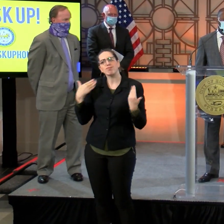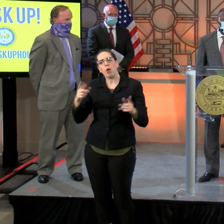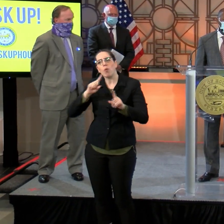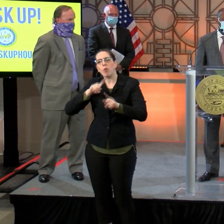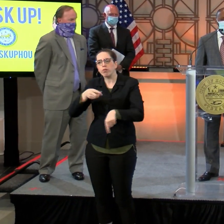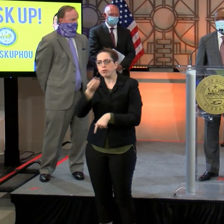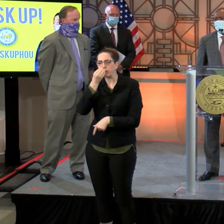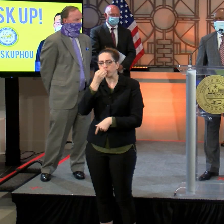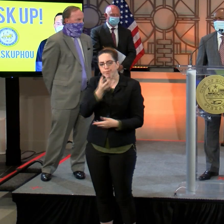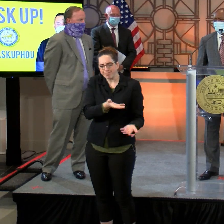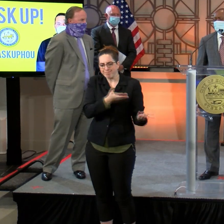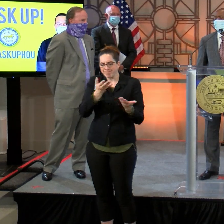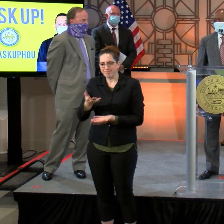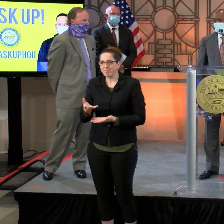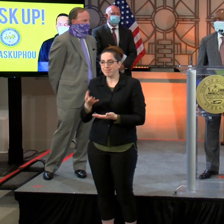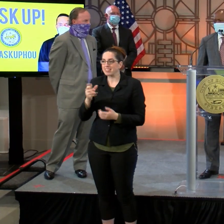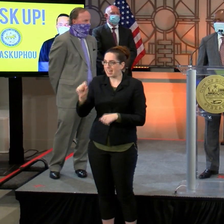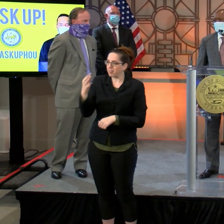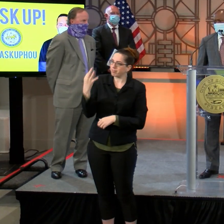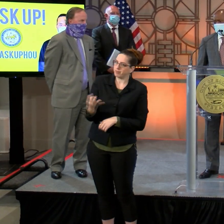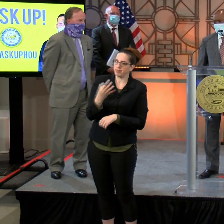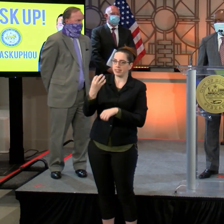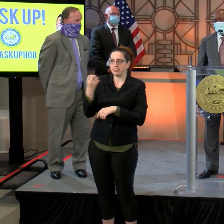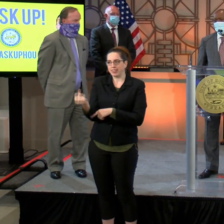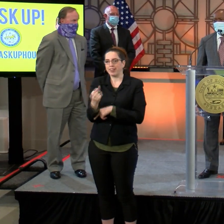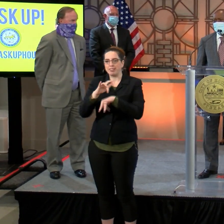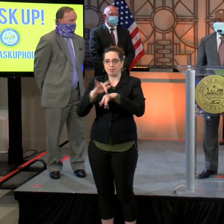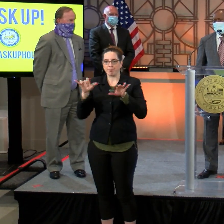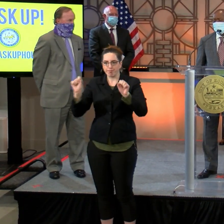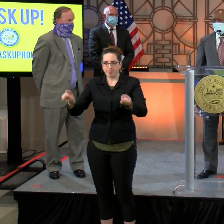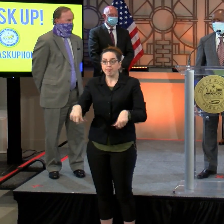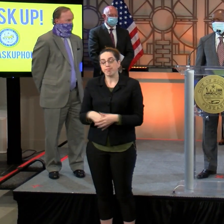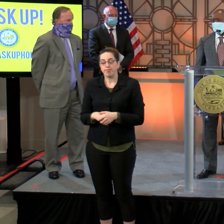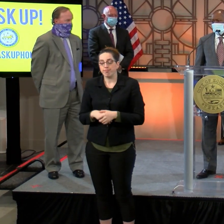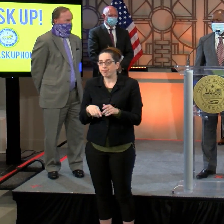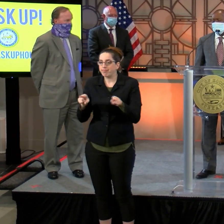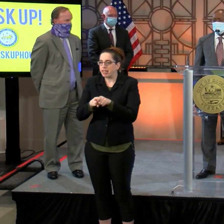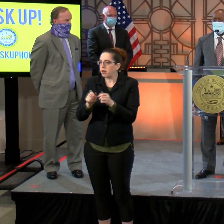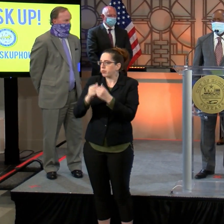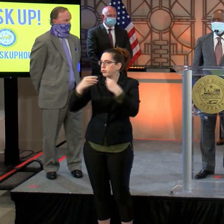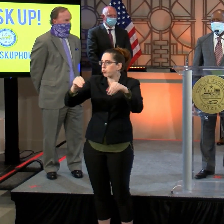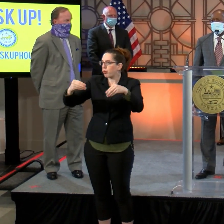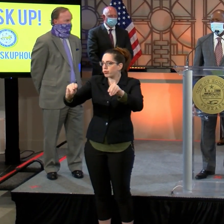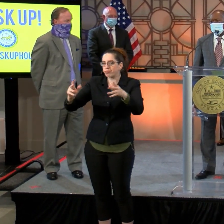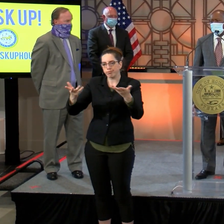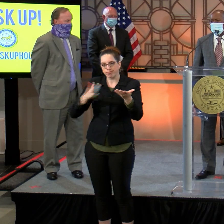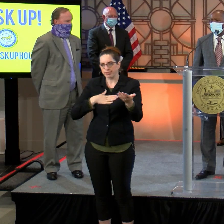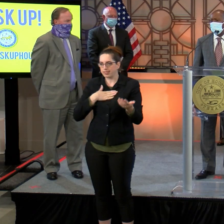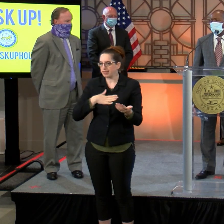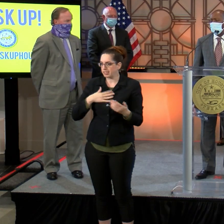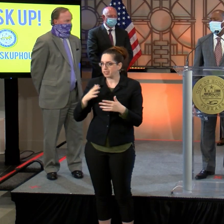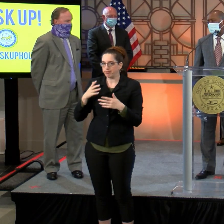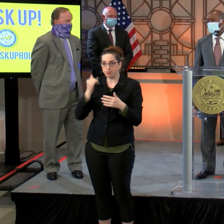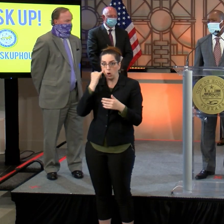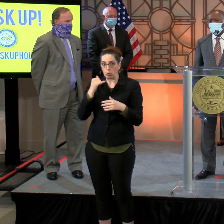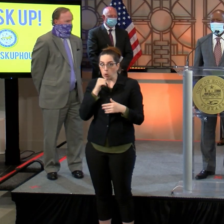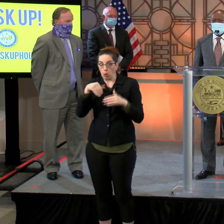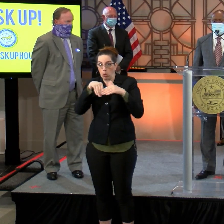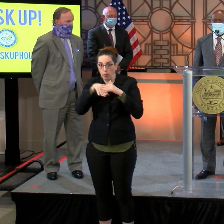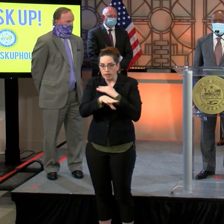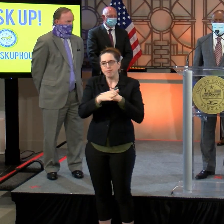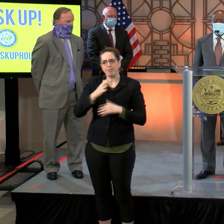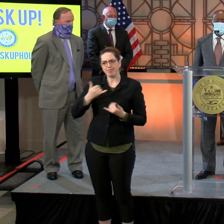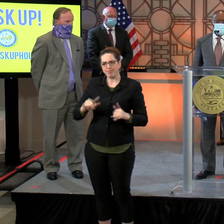a restaurant. And you can do that Friday, Saturday, and Sunday. And the same thing with the shopping. Please do that. Even if you don't personally go